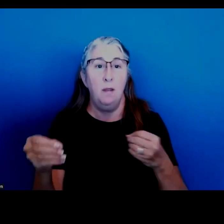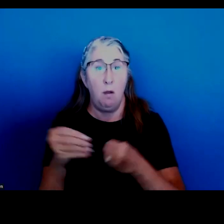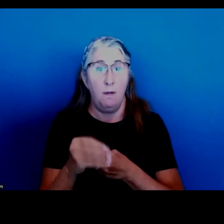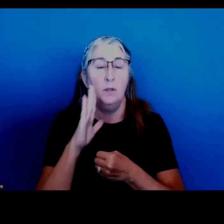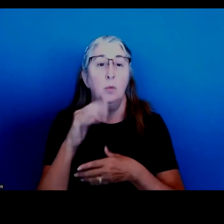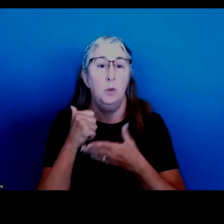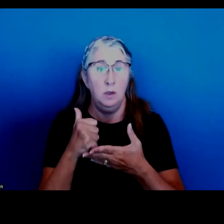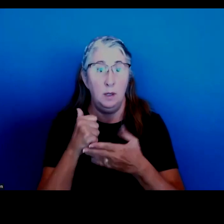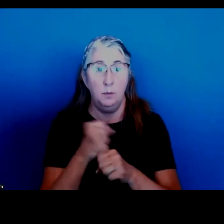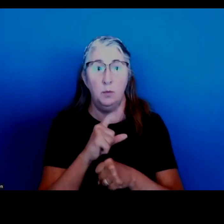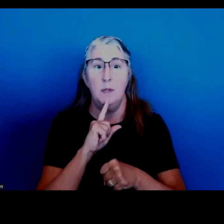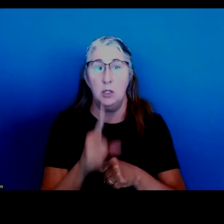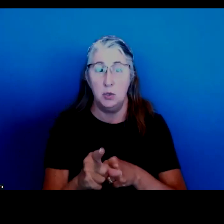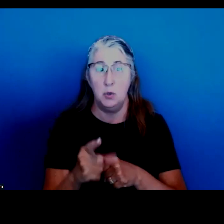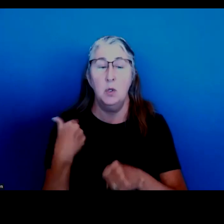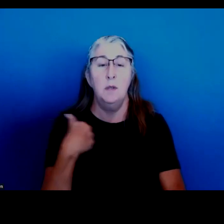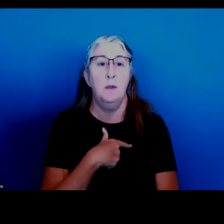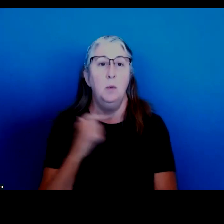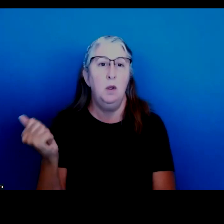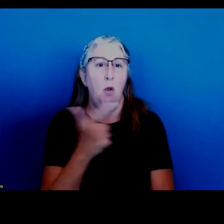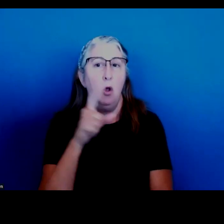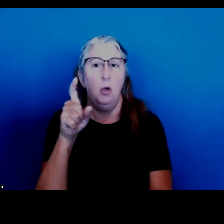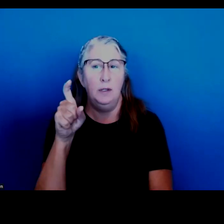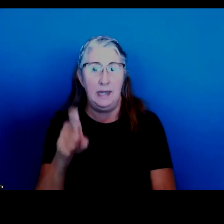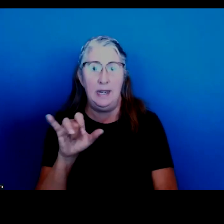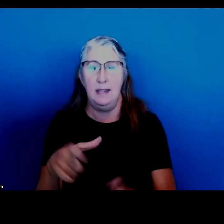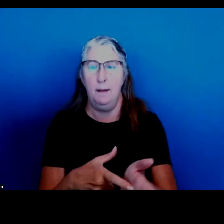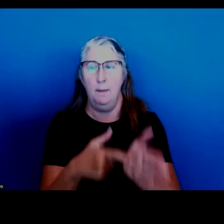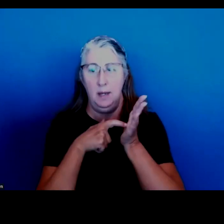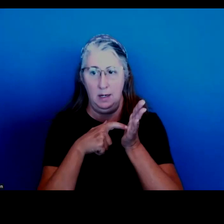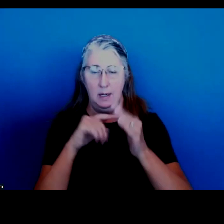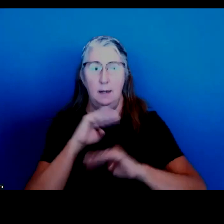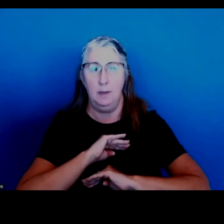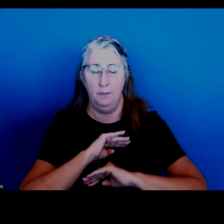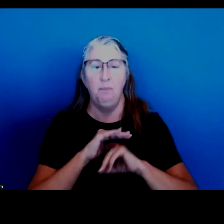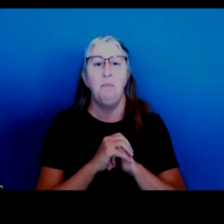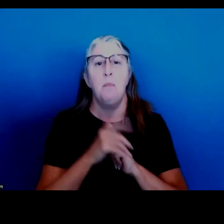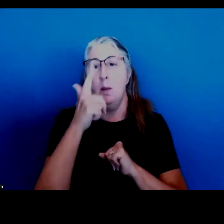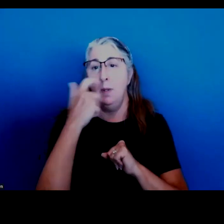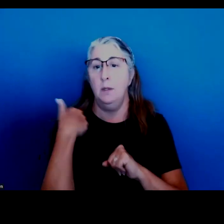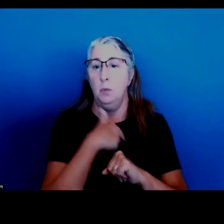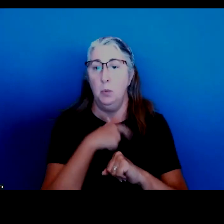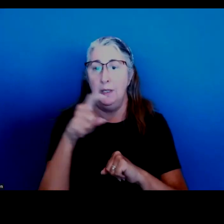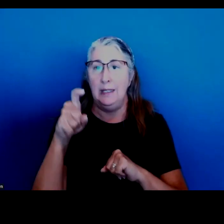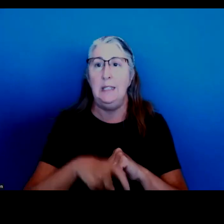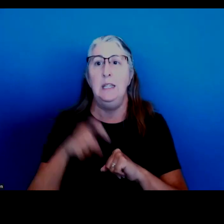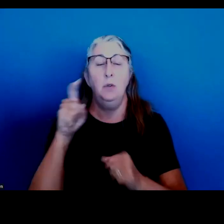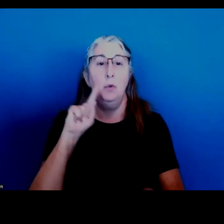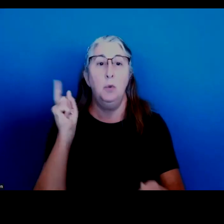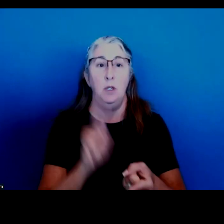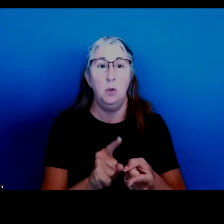help ensure that we all meet that mandate. Because we need to reduce